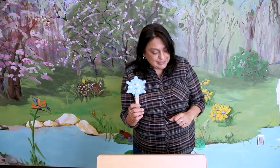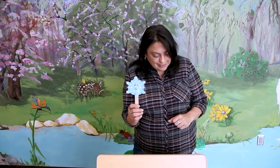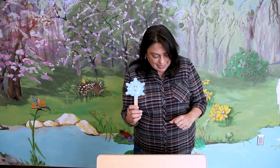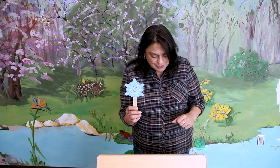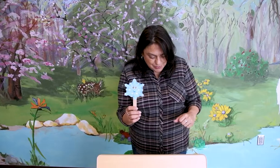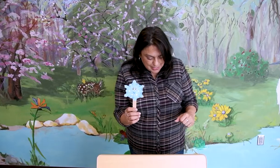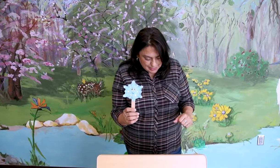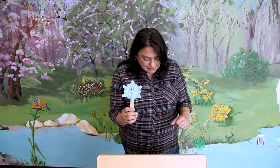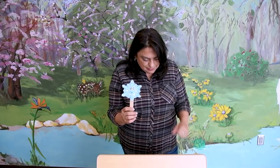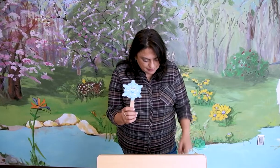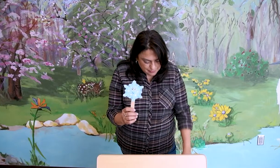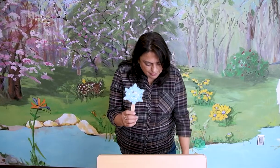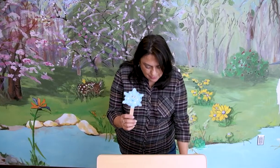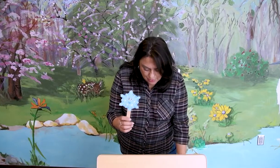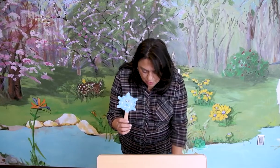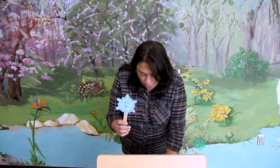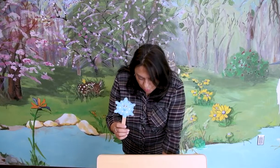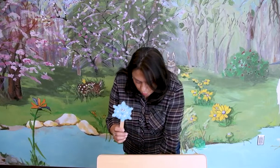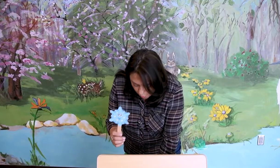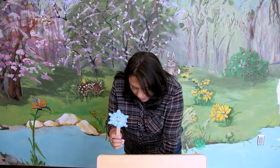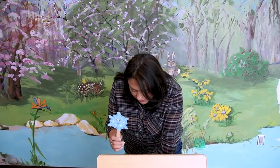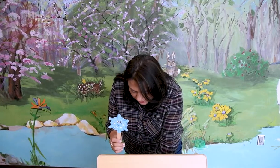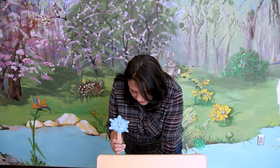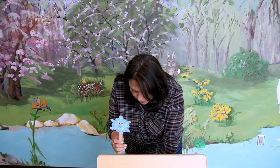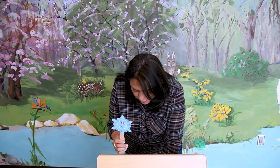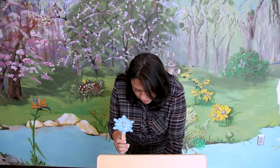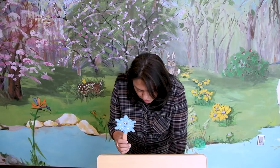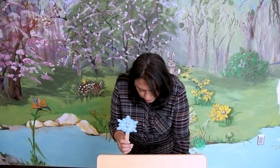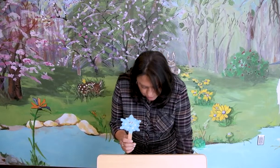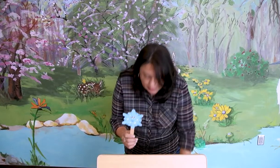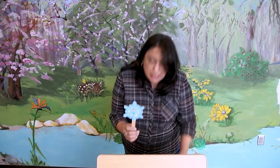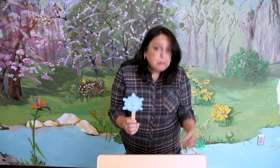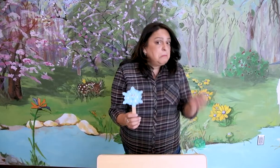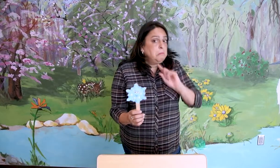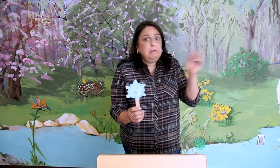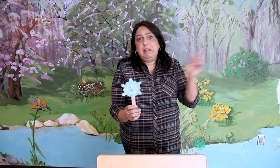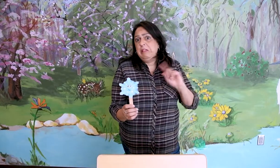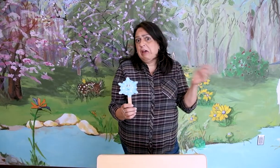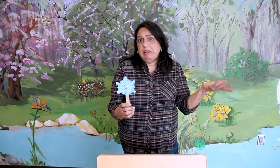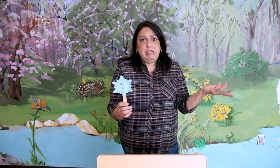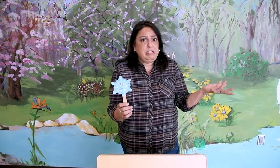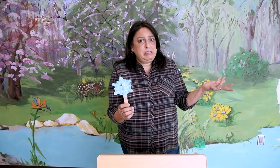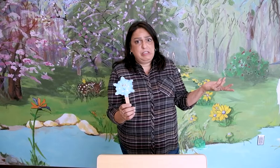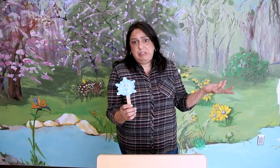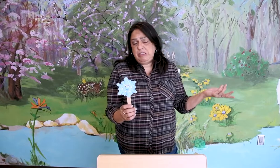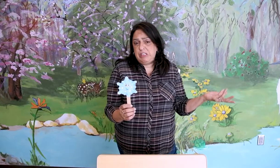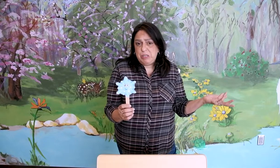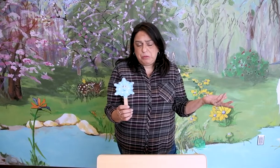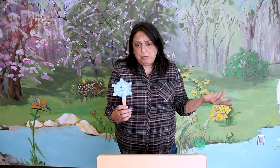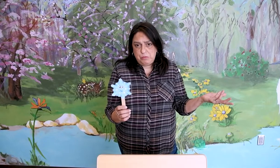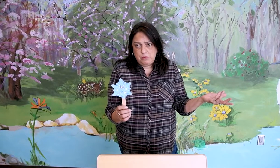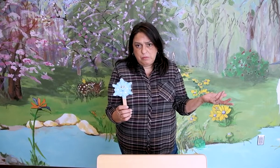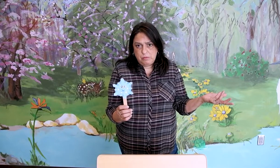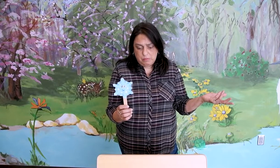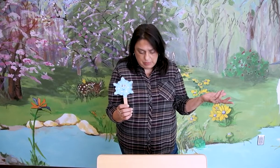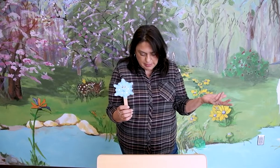That's right. One little snowflake with nothing to do. That's